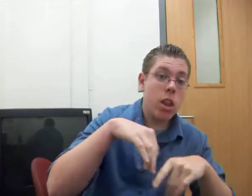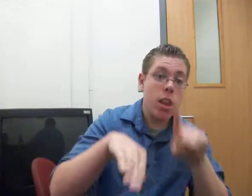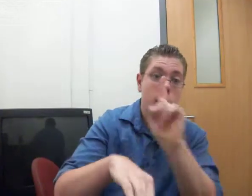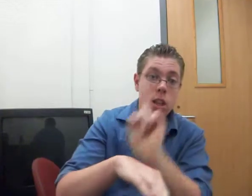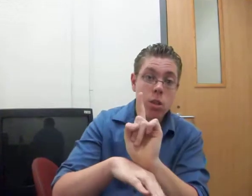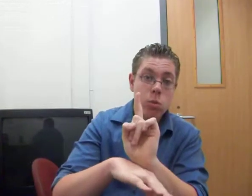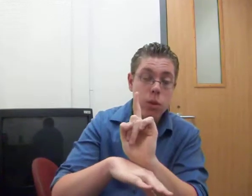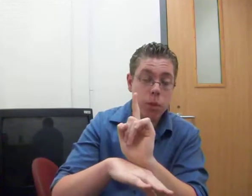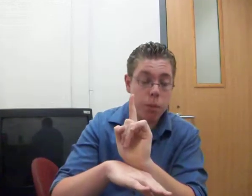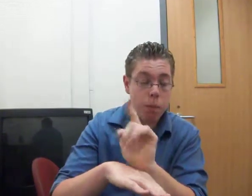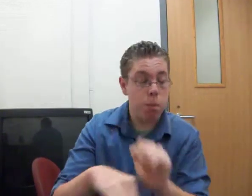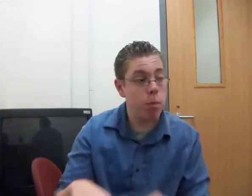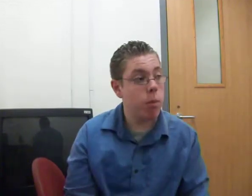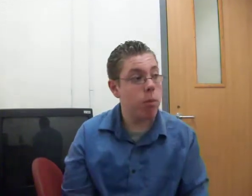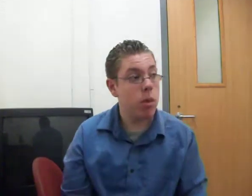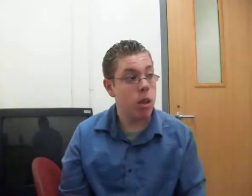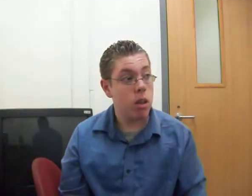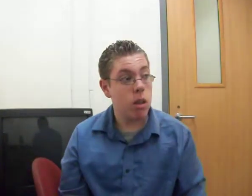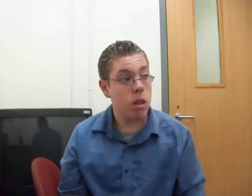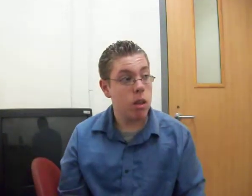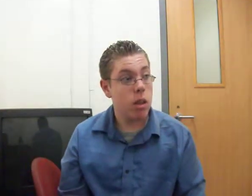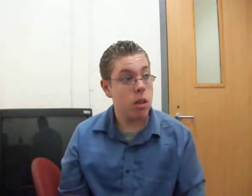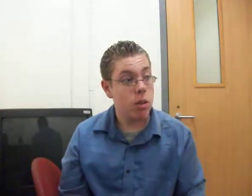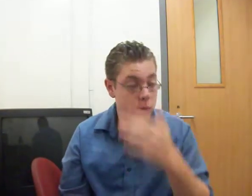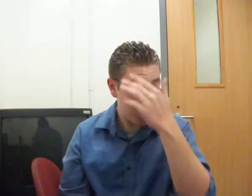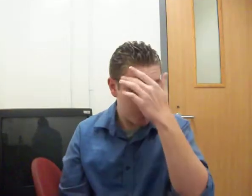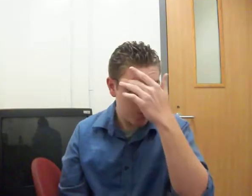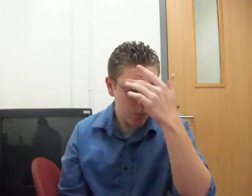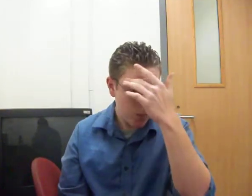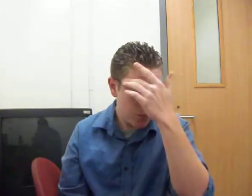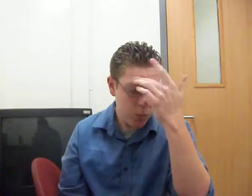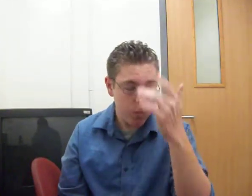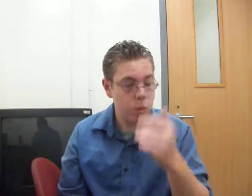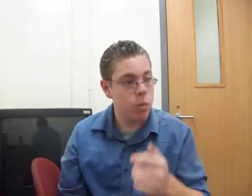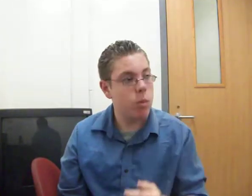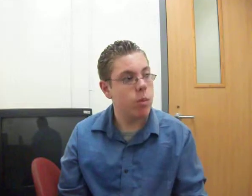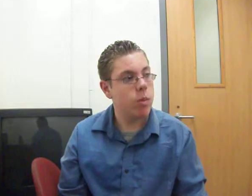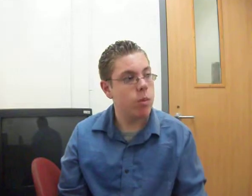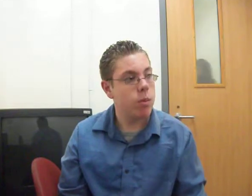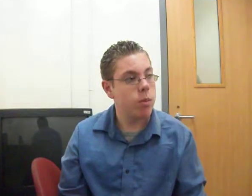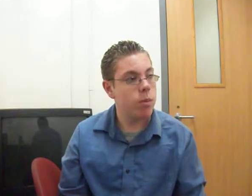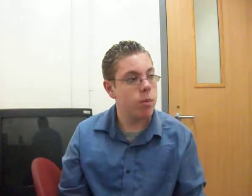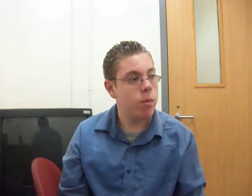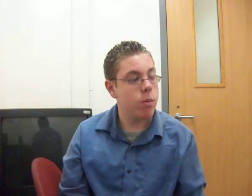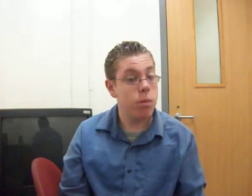My boat is configured as a sloop, a single mast with a foresail and a mainsail.